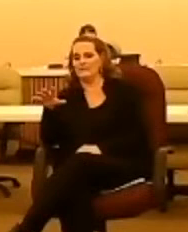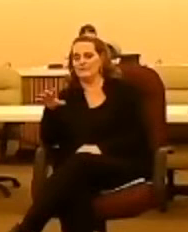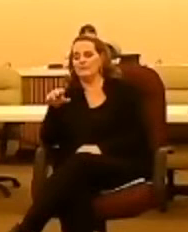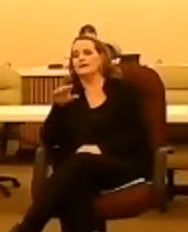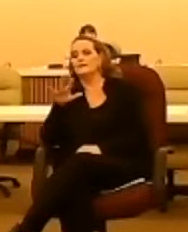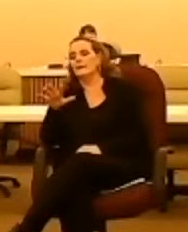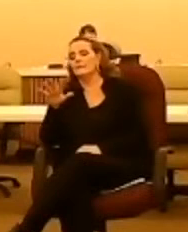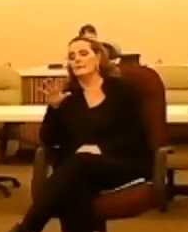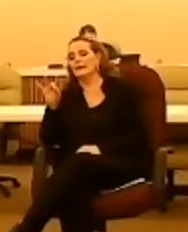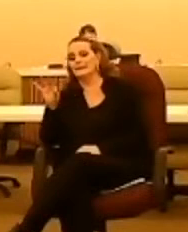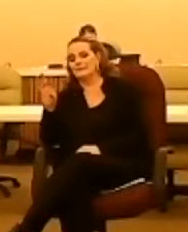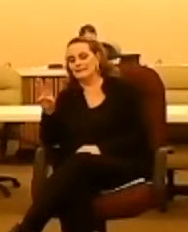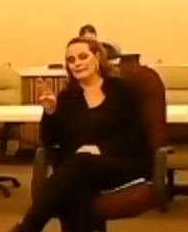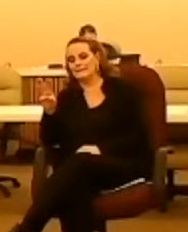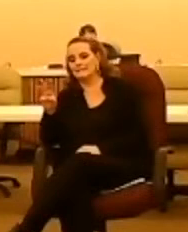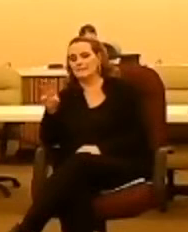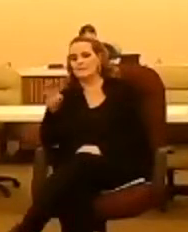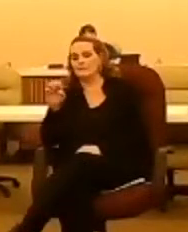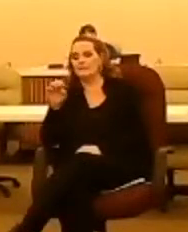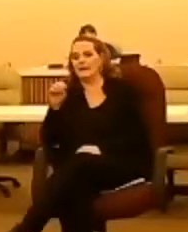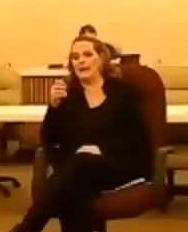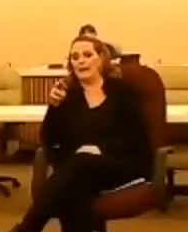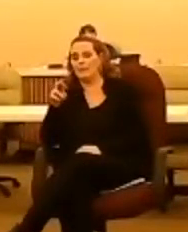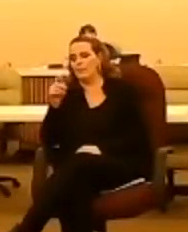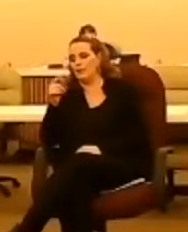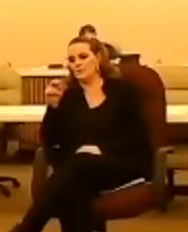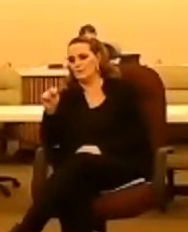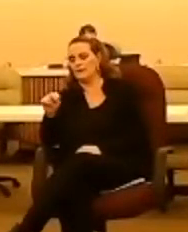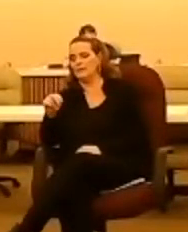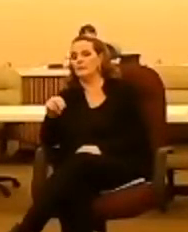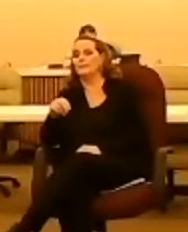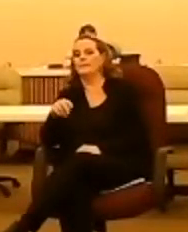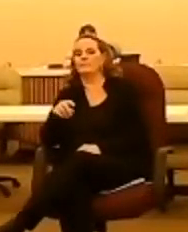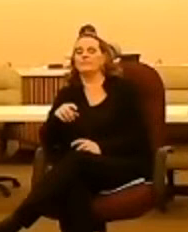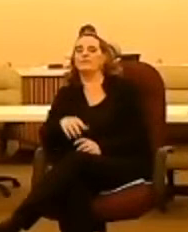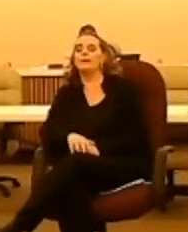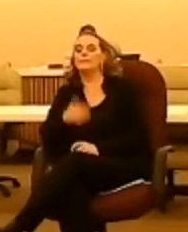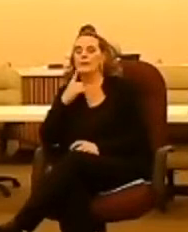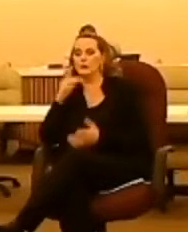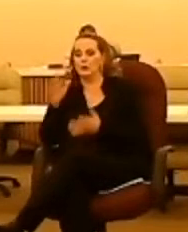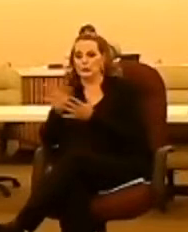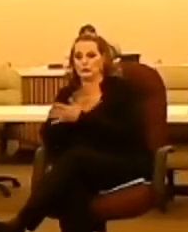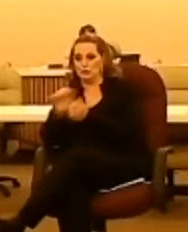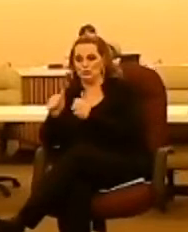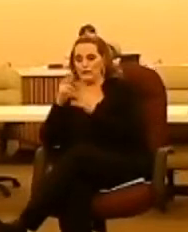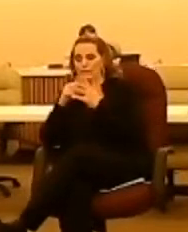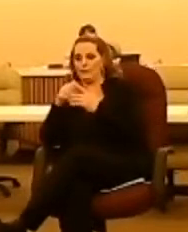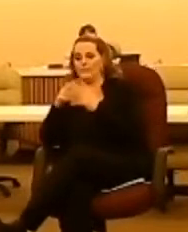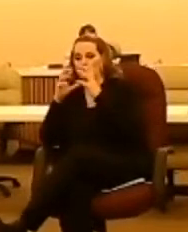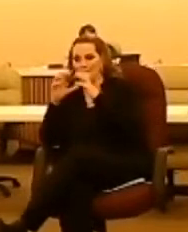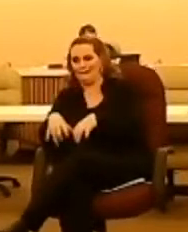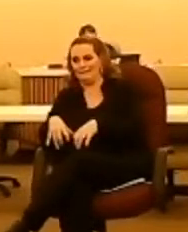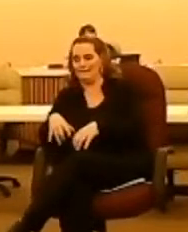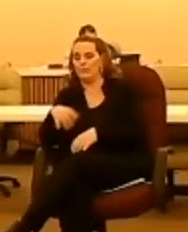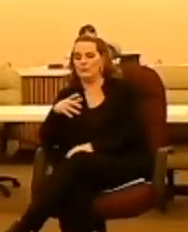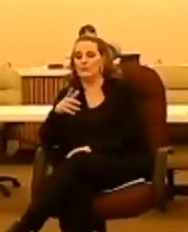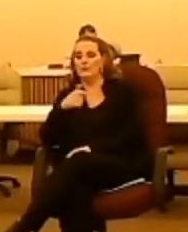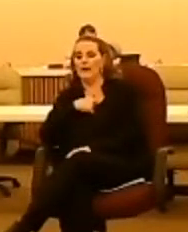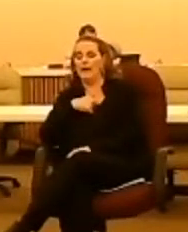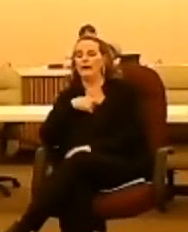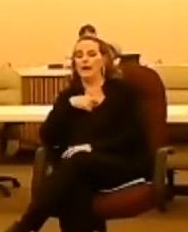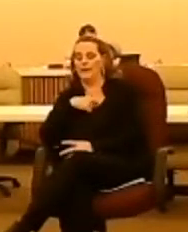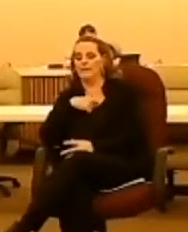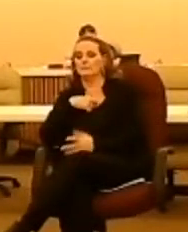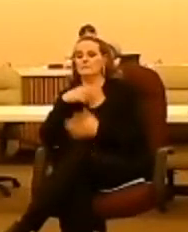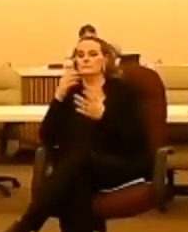586, it was like a demolishing building. It was for demolishing, and I fixed it and came great, nice looking, the best